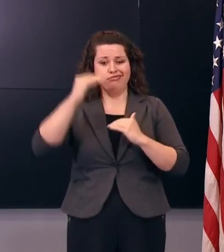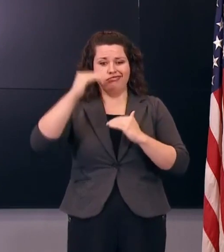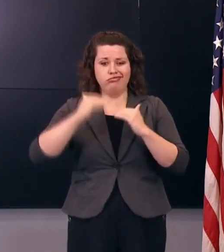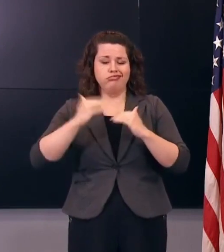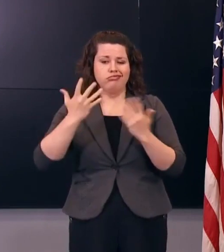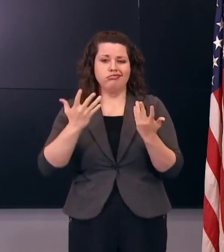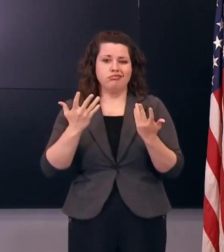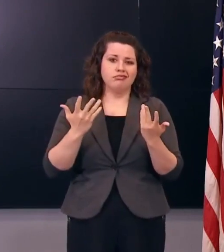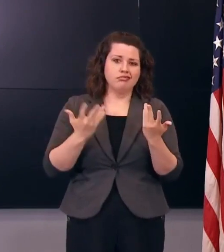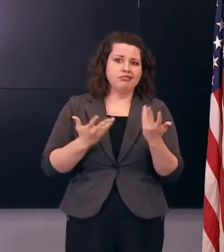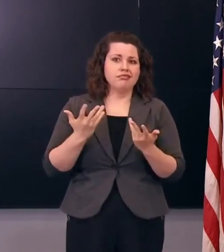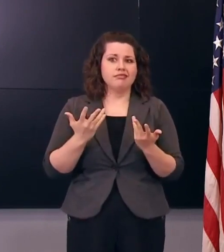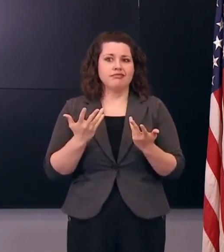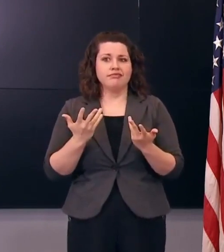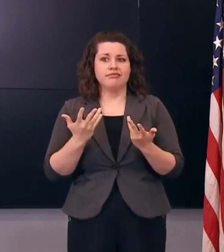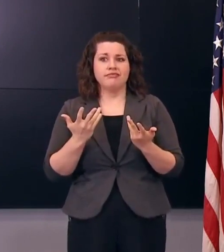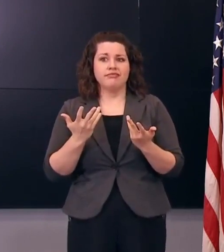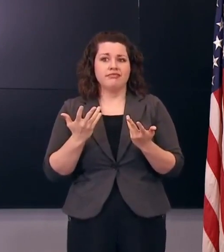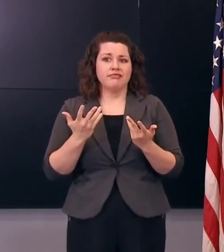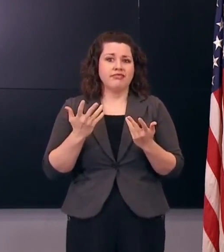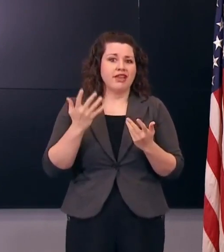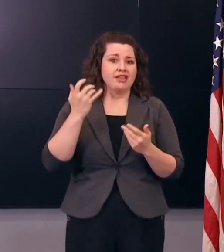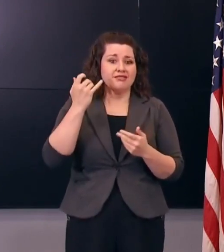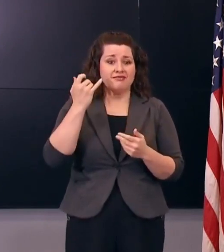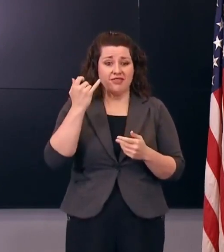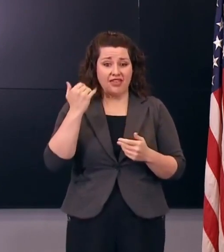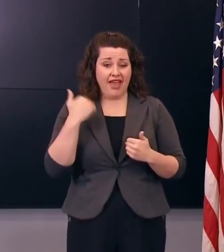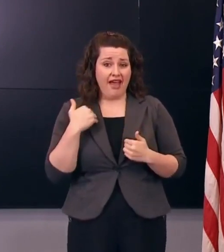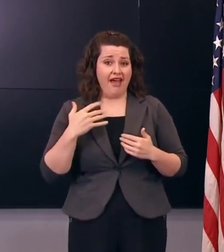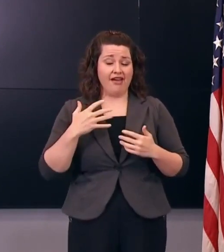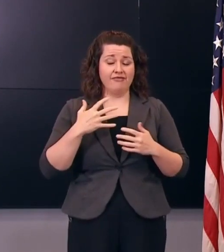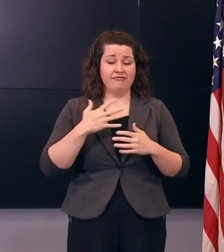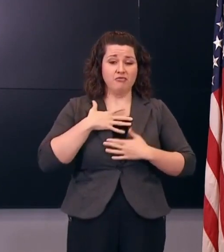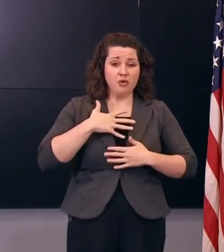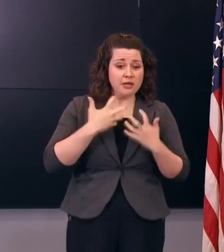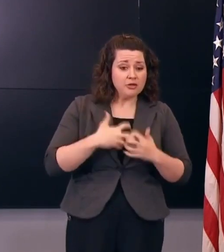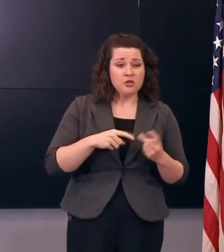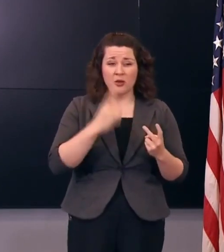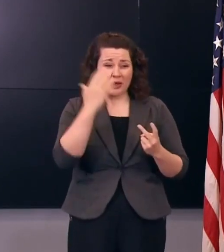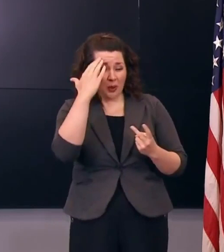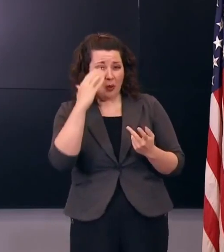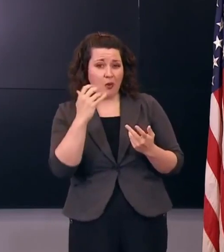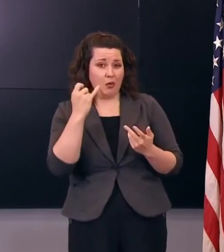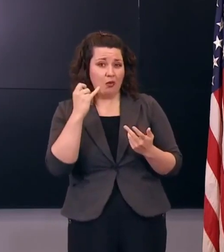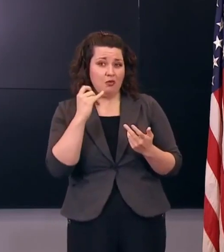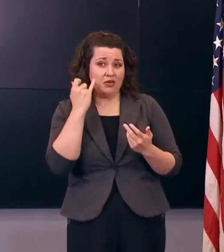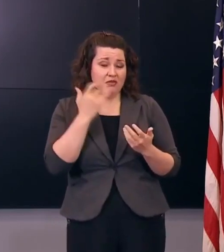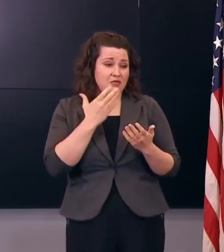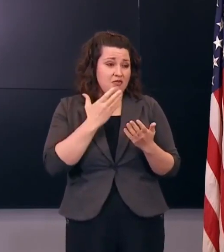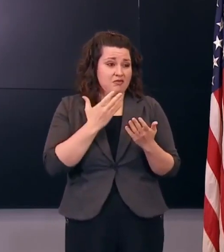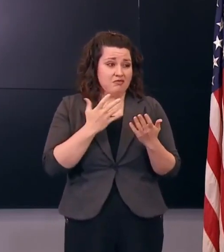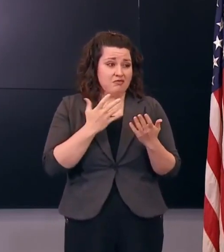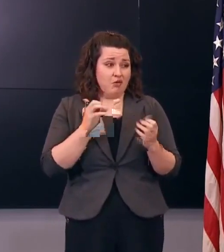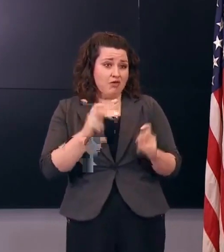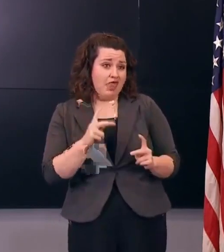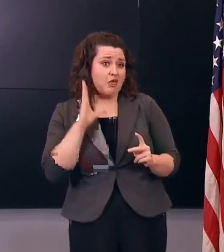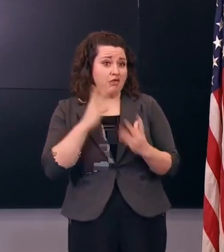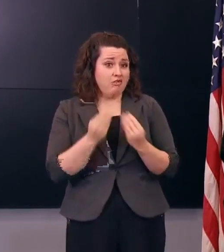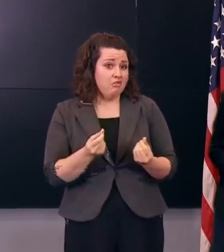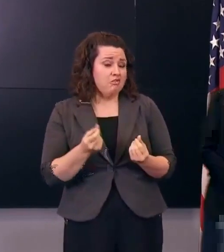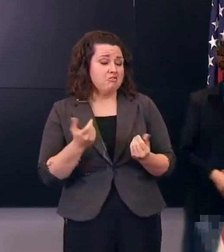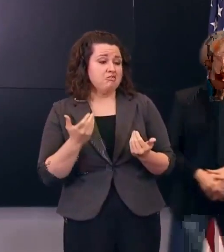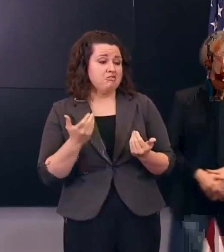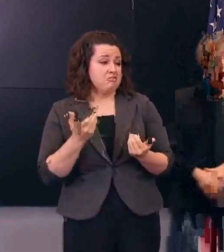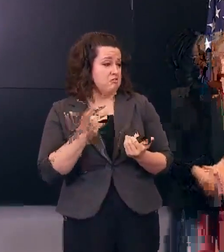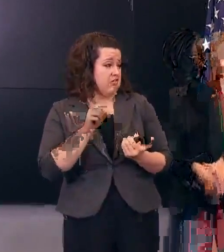how one would be in the hospital, ventilator, et cetera. Do we know how they're doing? I don't know if Sarah might know that or what.